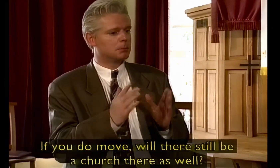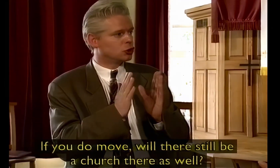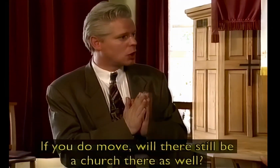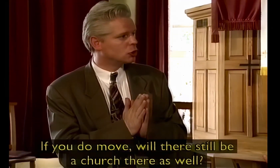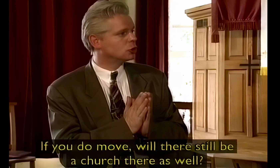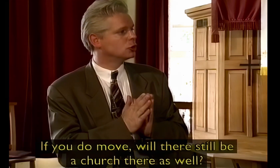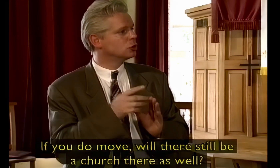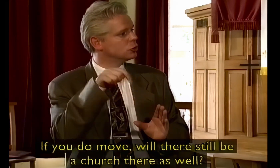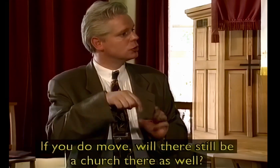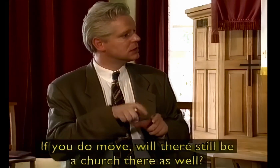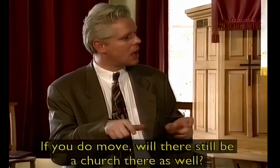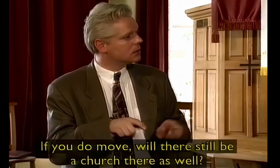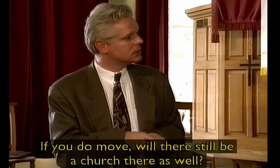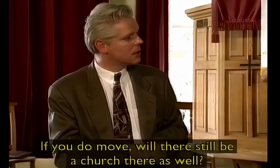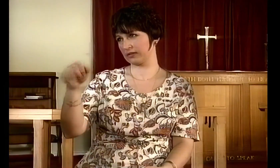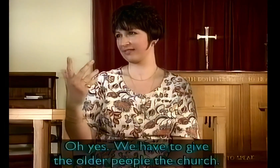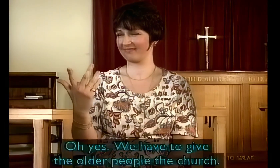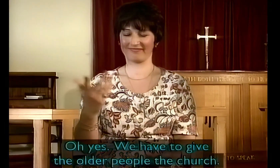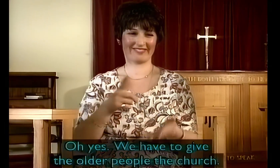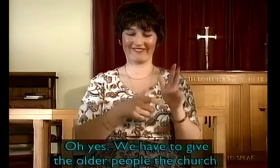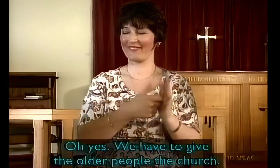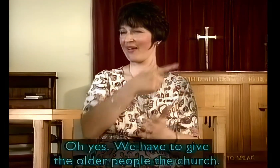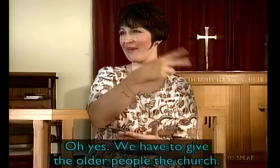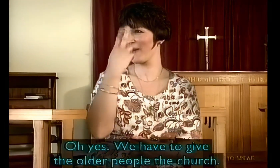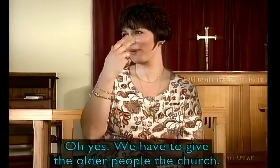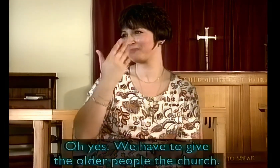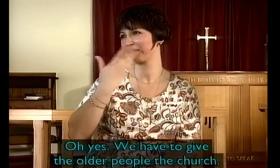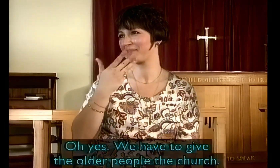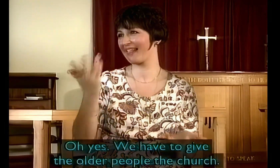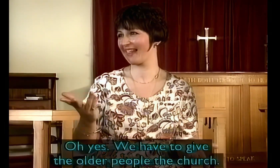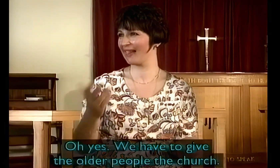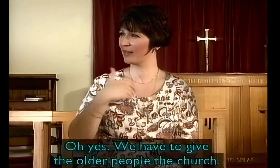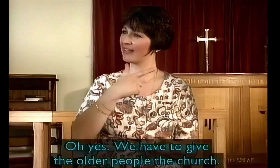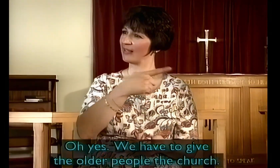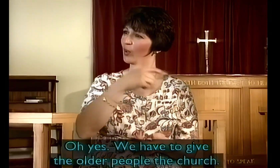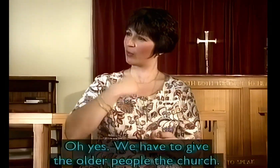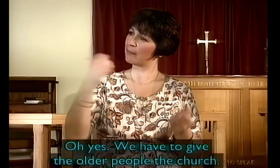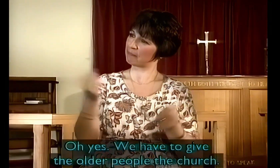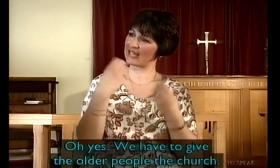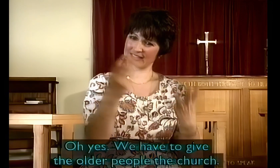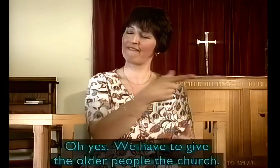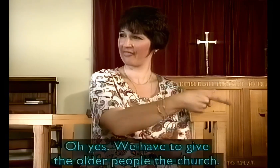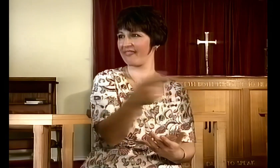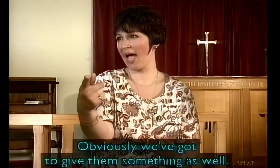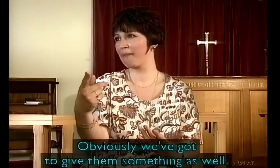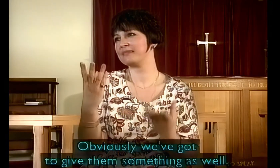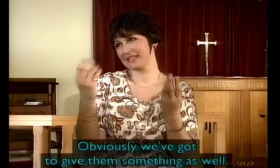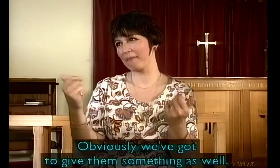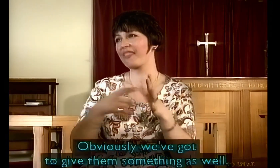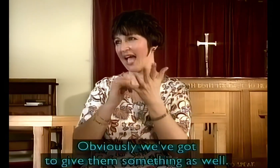a church there as well? Oh, yes. And we have to give the older people the church. I mean, obviously, we've got to